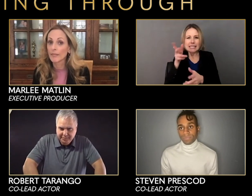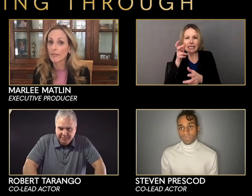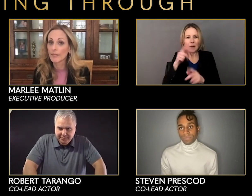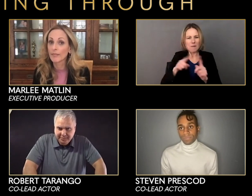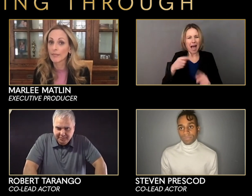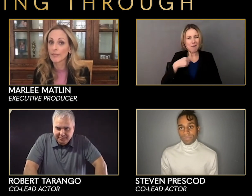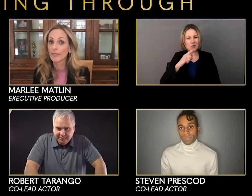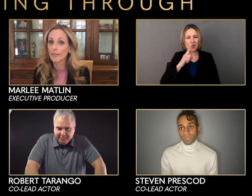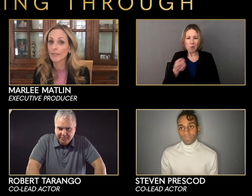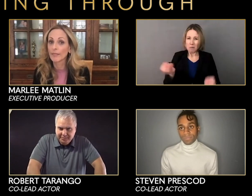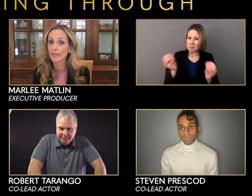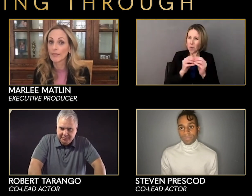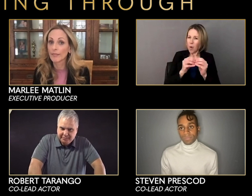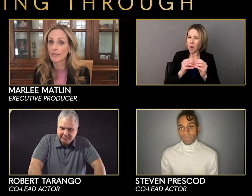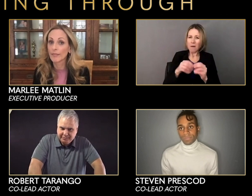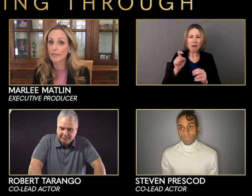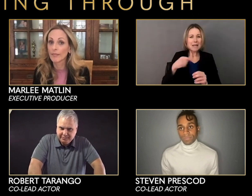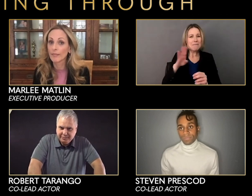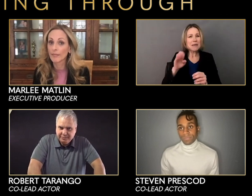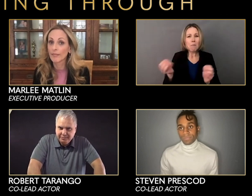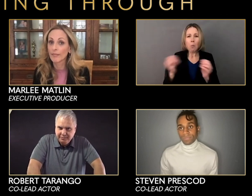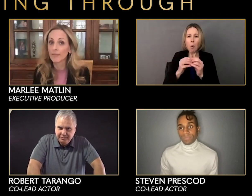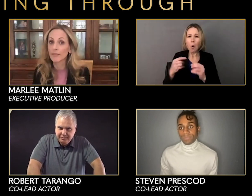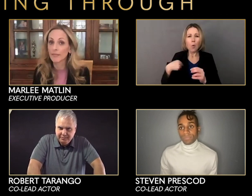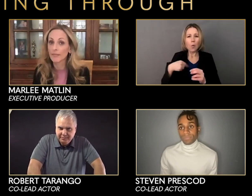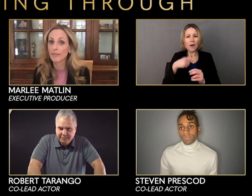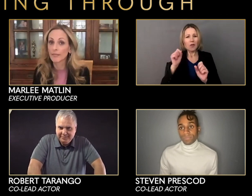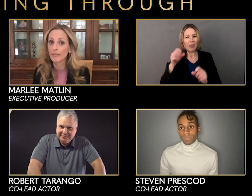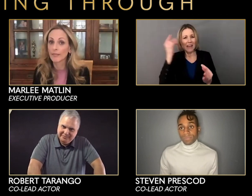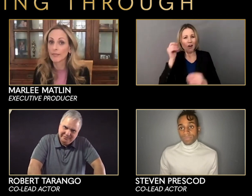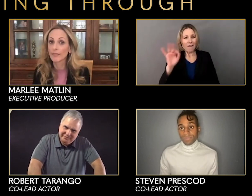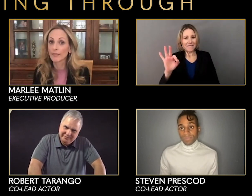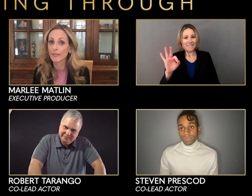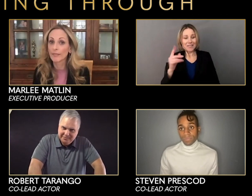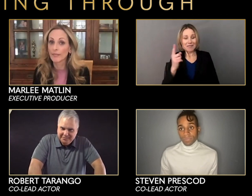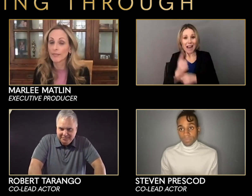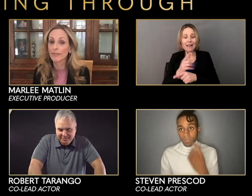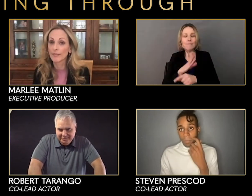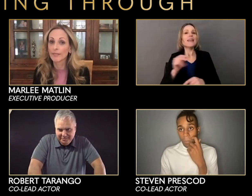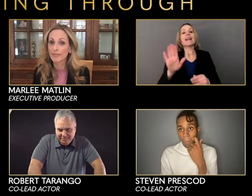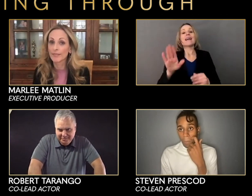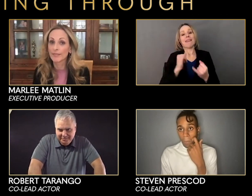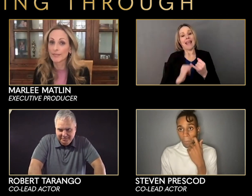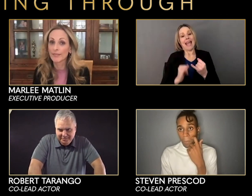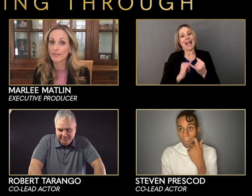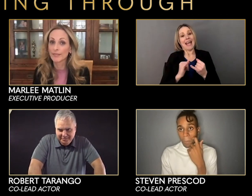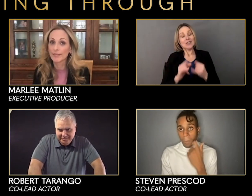yet that are in the mix. And the last question I have for you